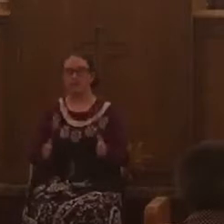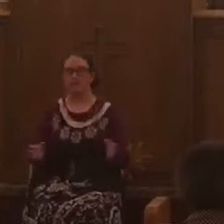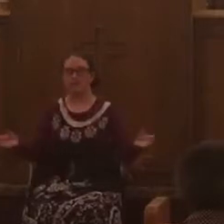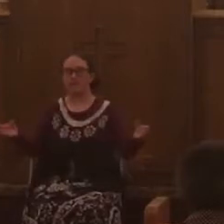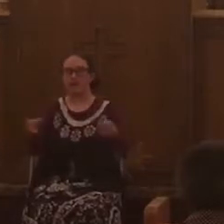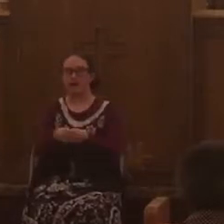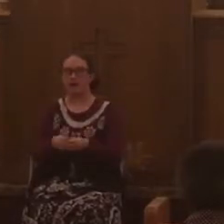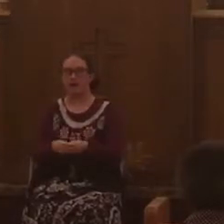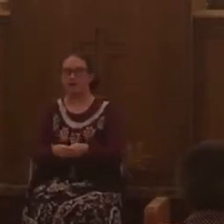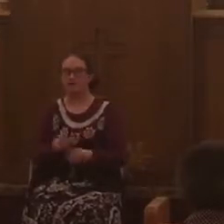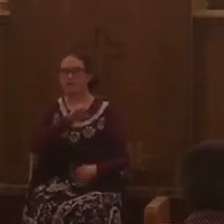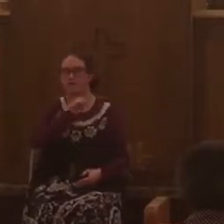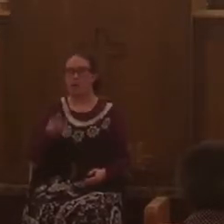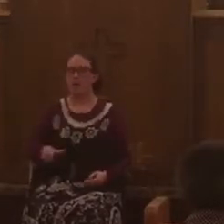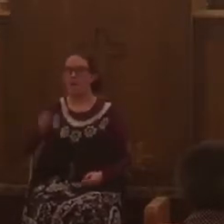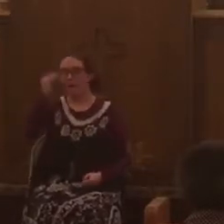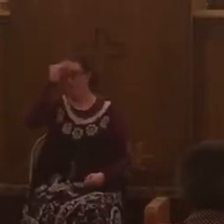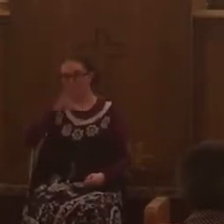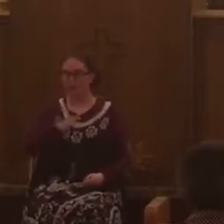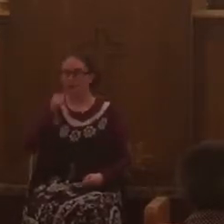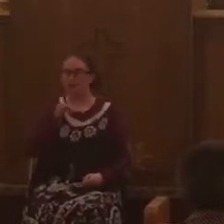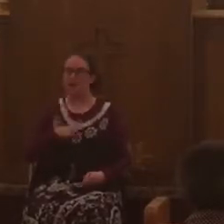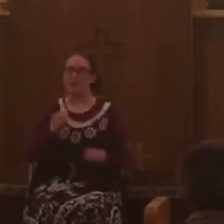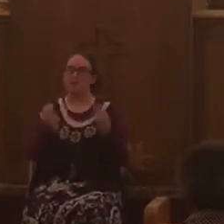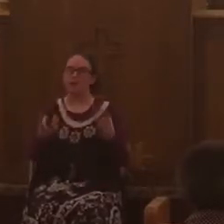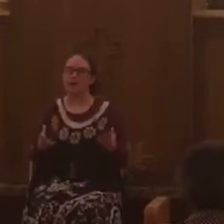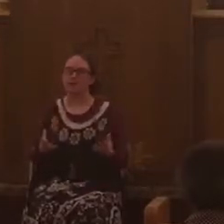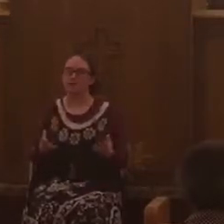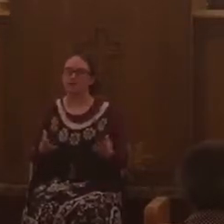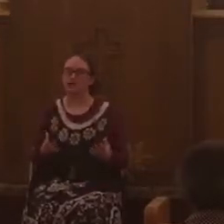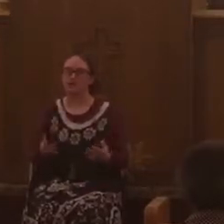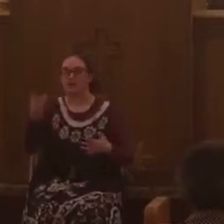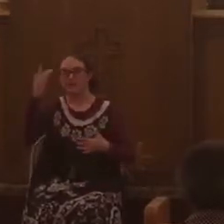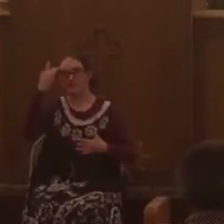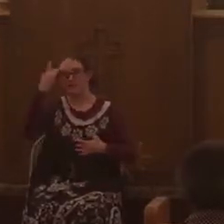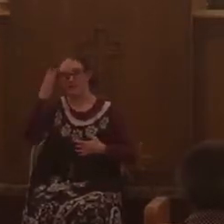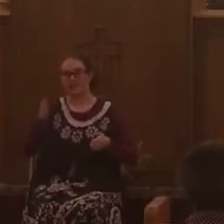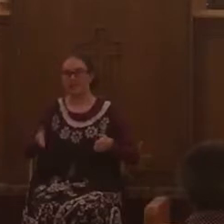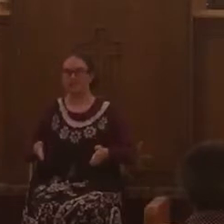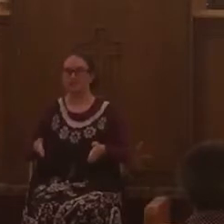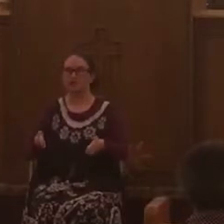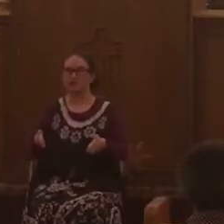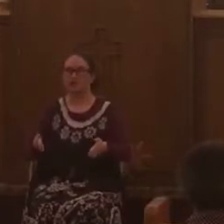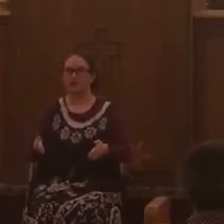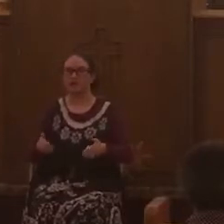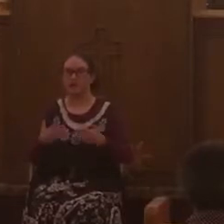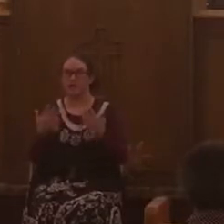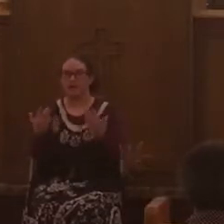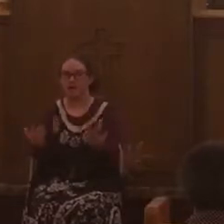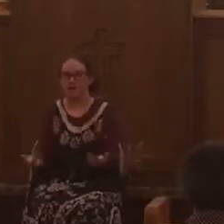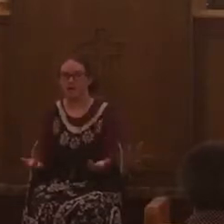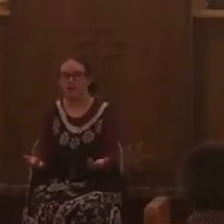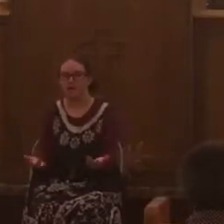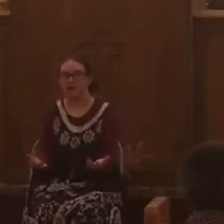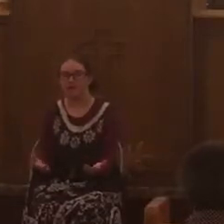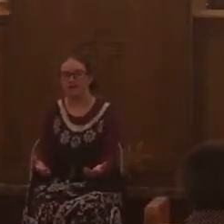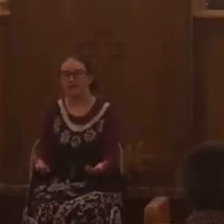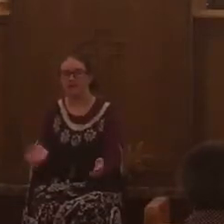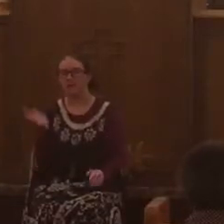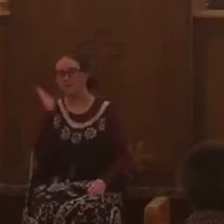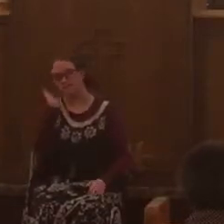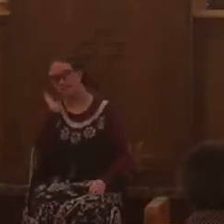Amen. All right, so when they began to follow the Holy Ghost, signs and wonders were wrought among them.